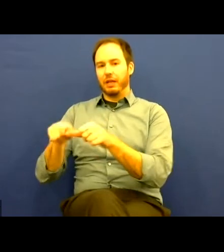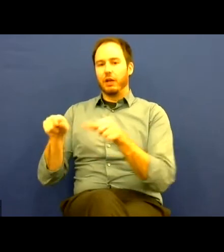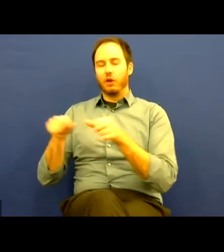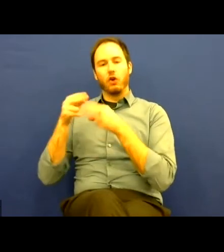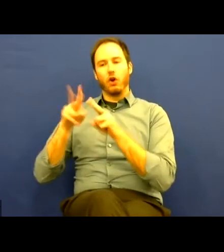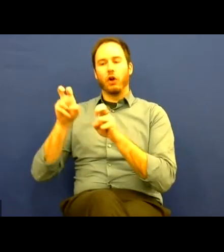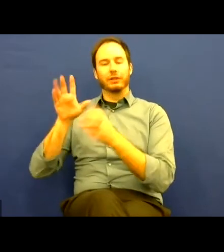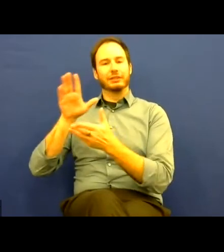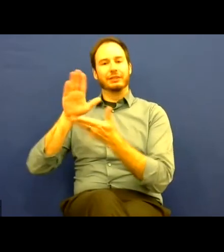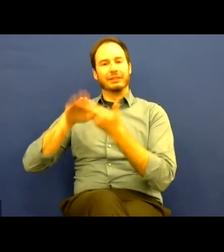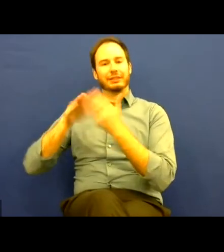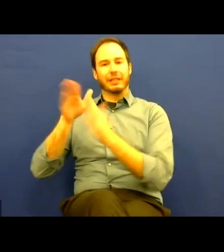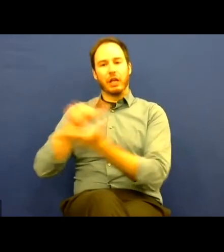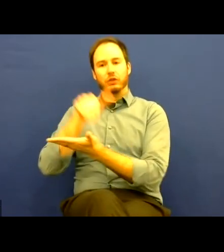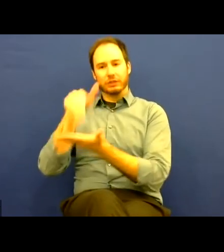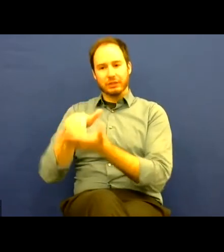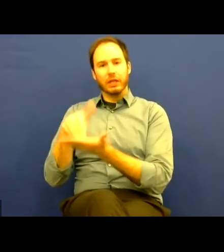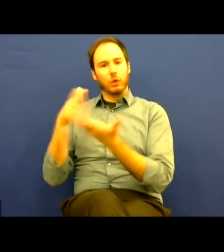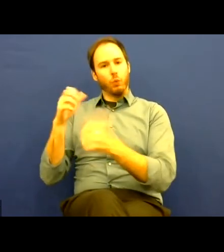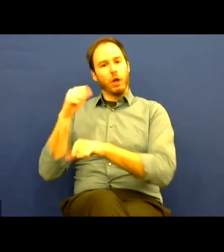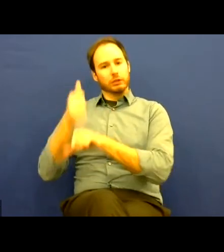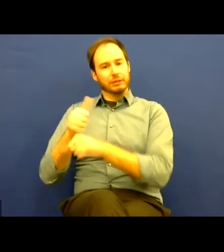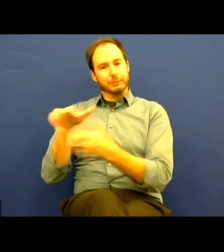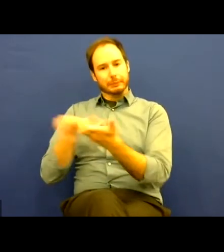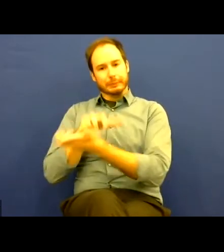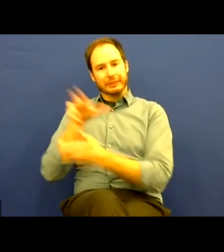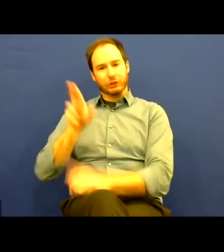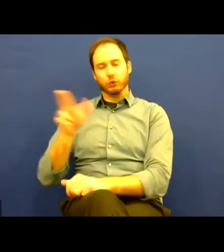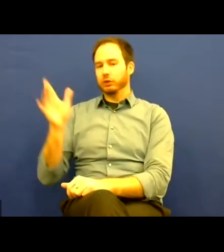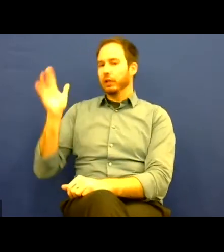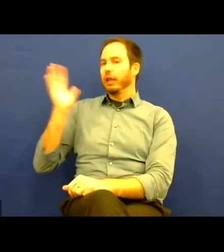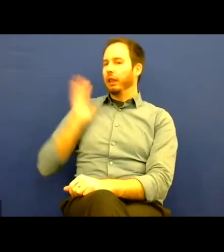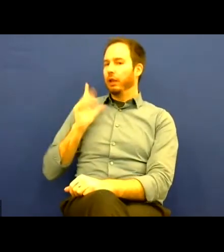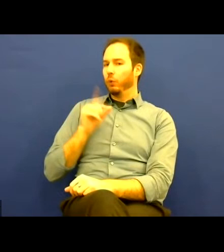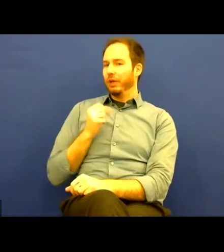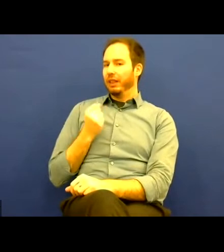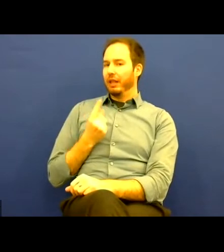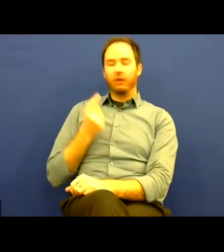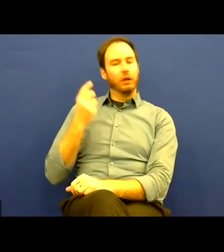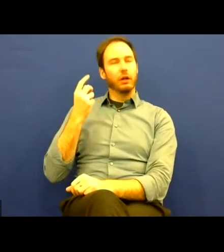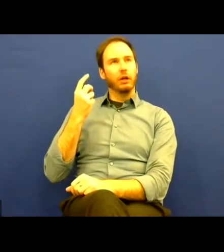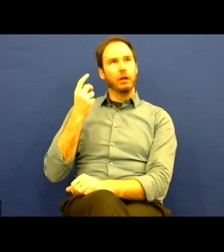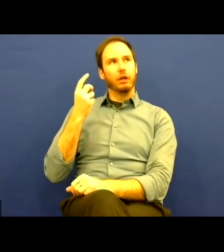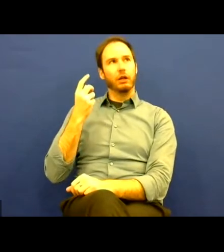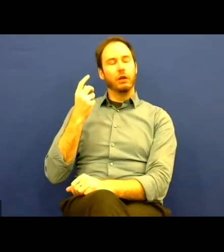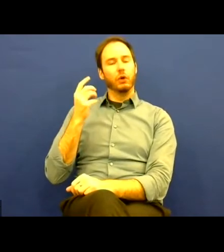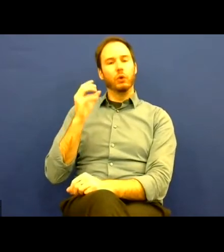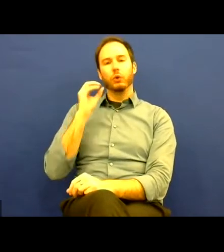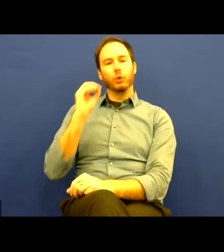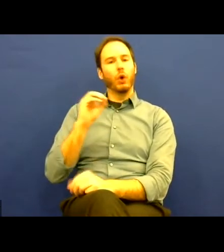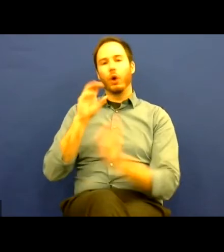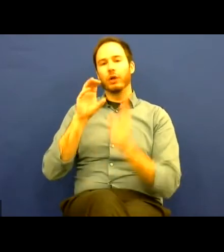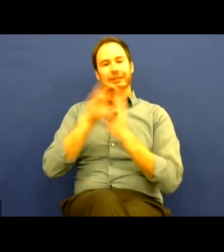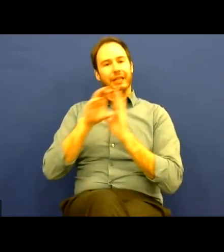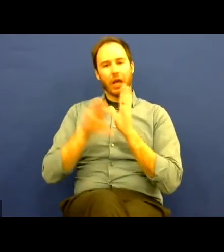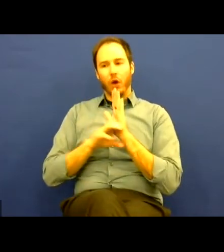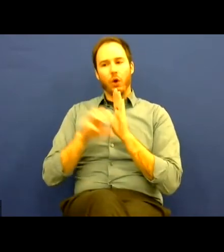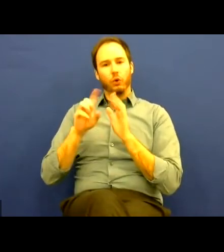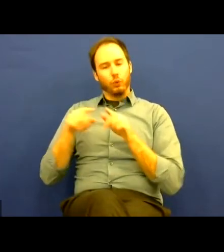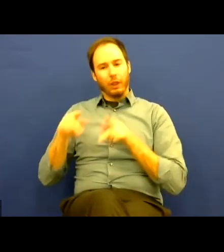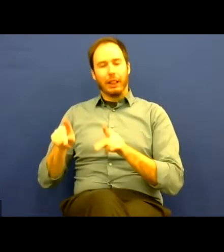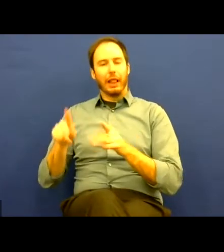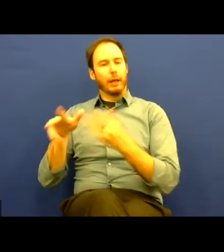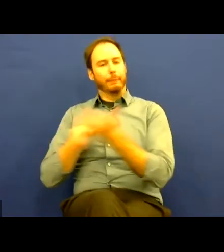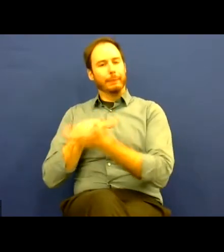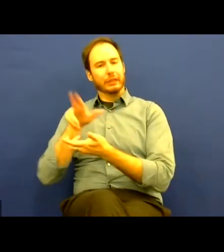town center. They wanted it to be mixed use. At the time, they didn't have town code to handle mixed use